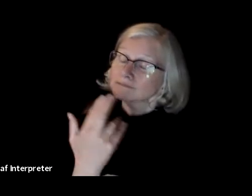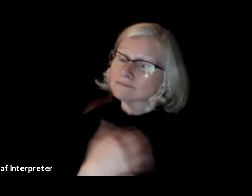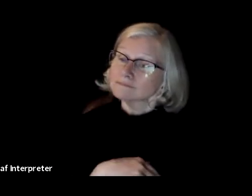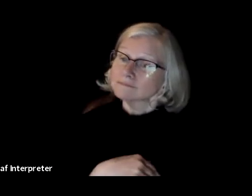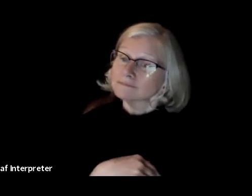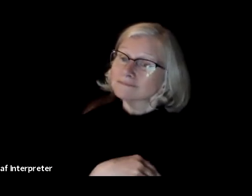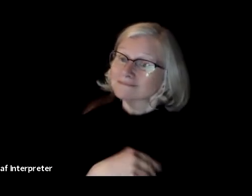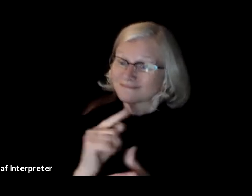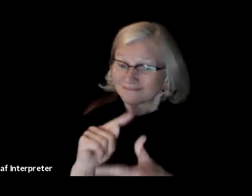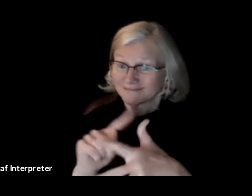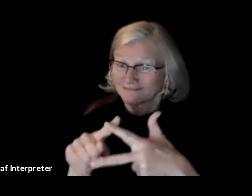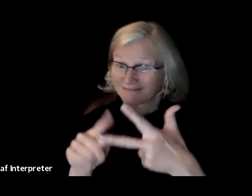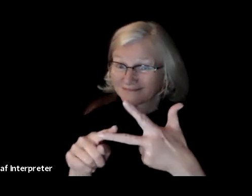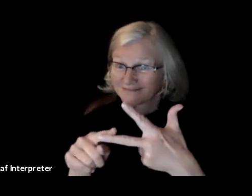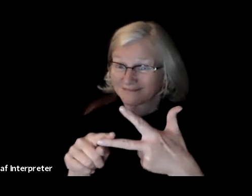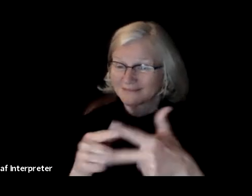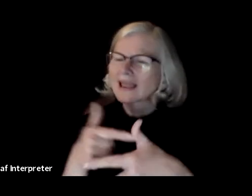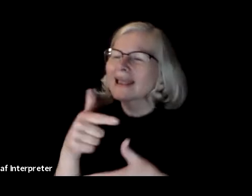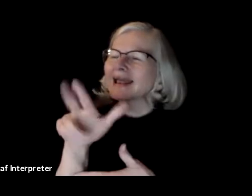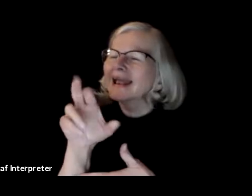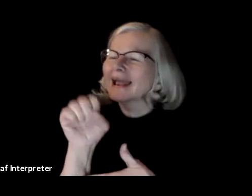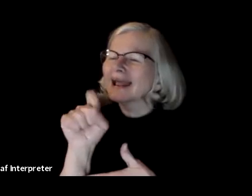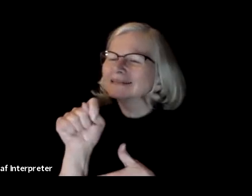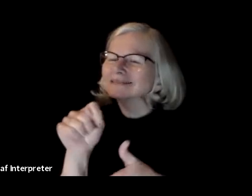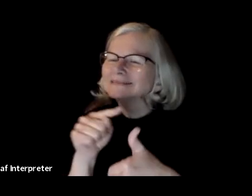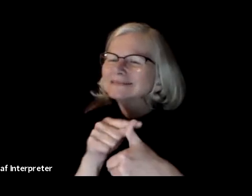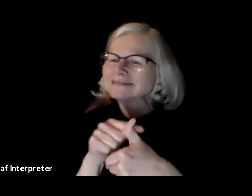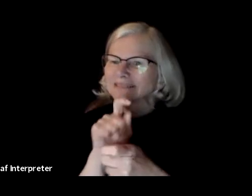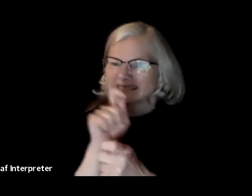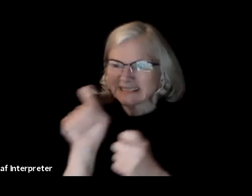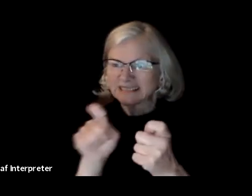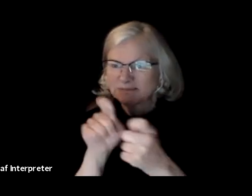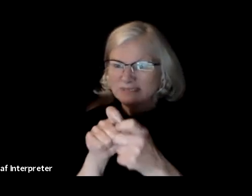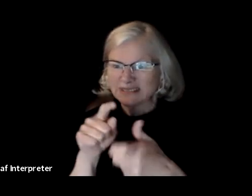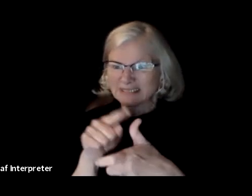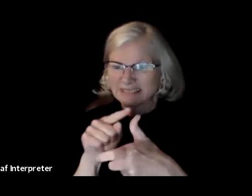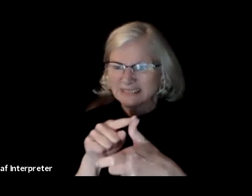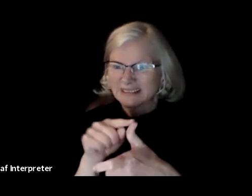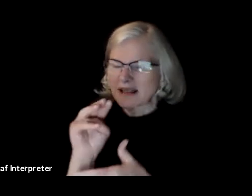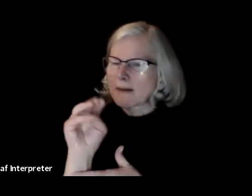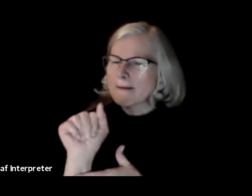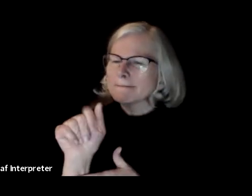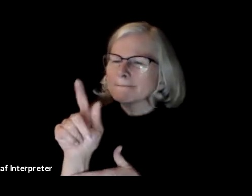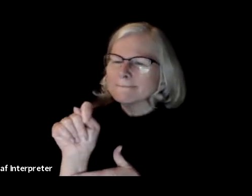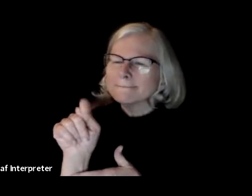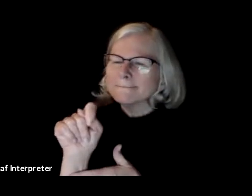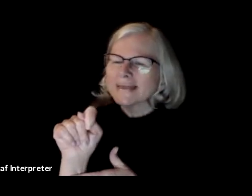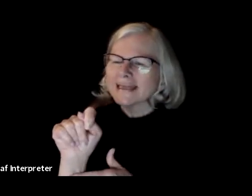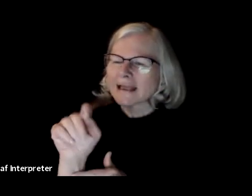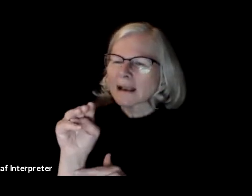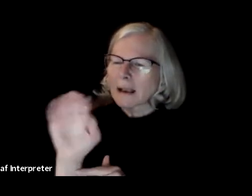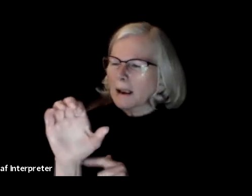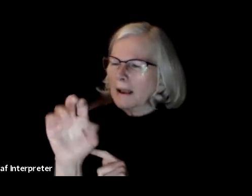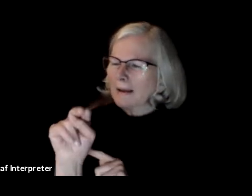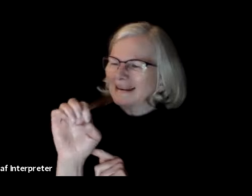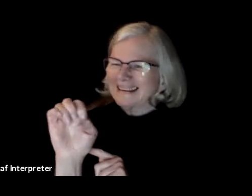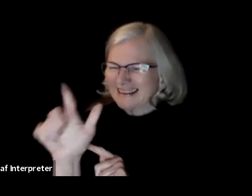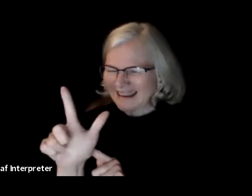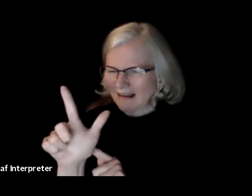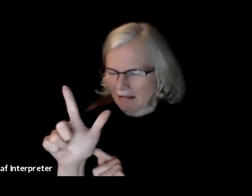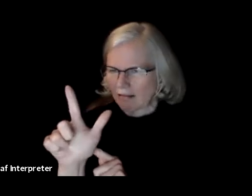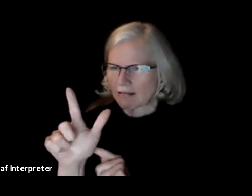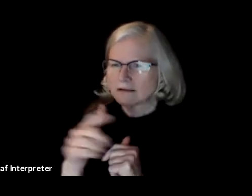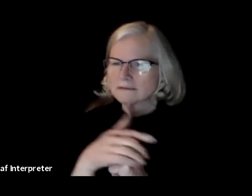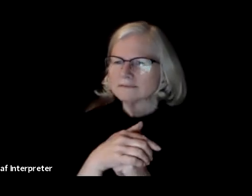and particularly Matt from Stuart Co., is that they've had great success in their vaccination efforts with both residents